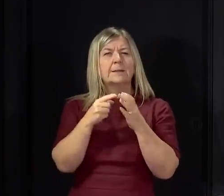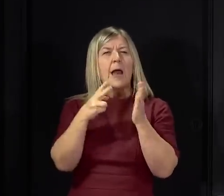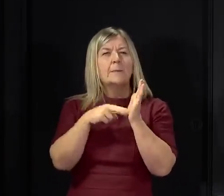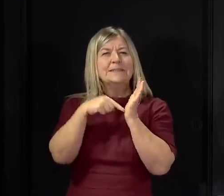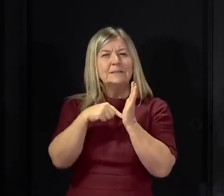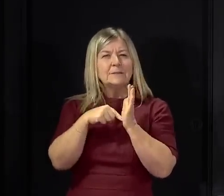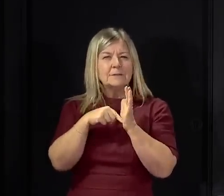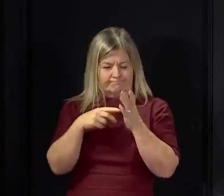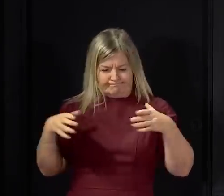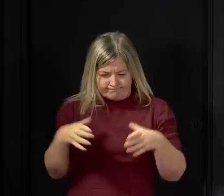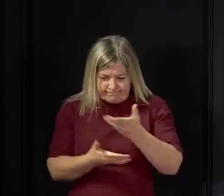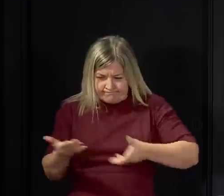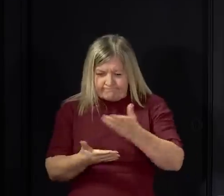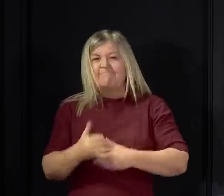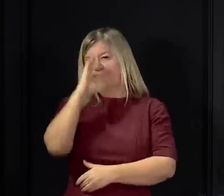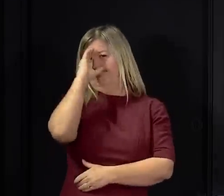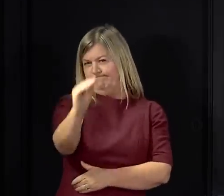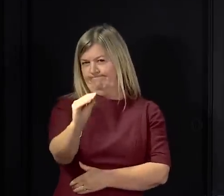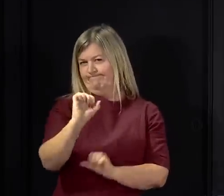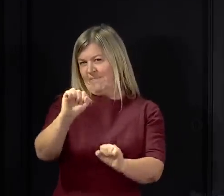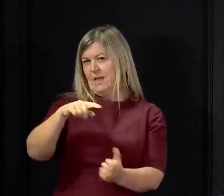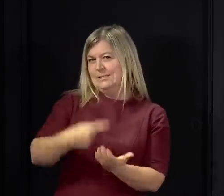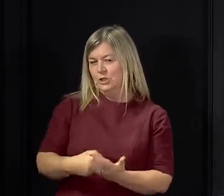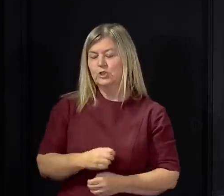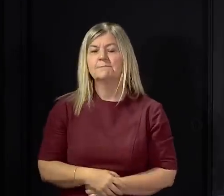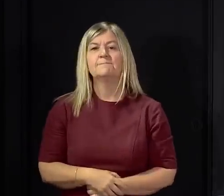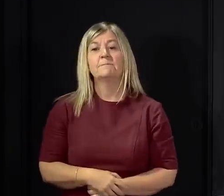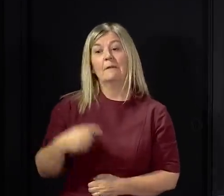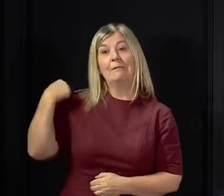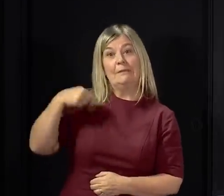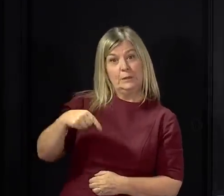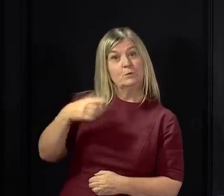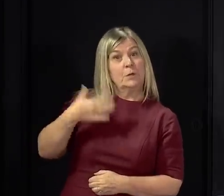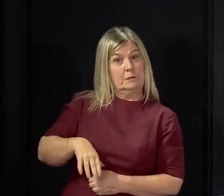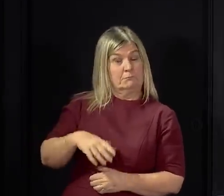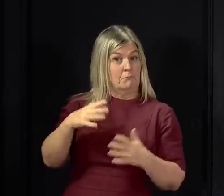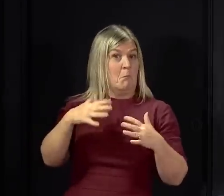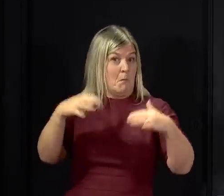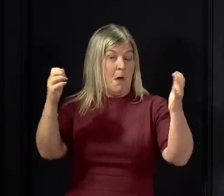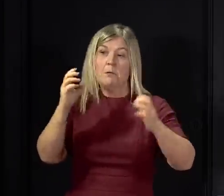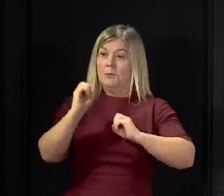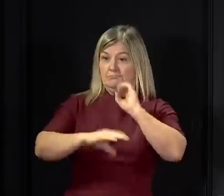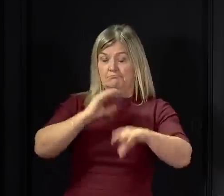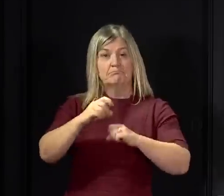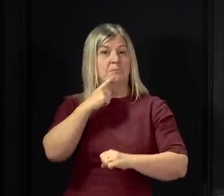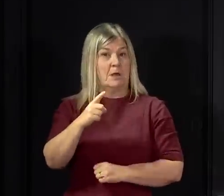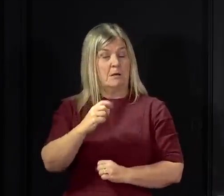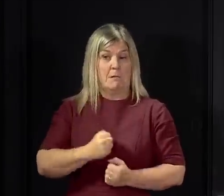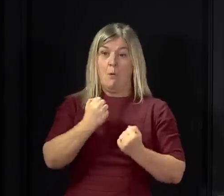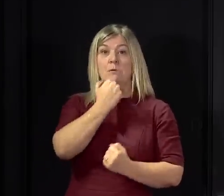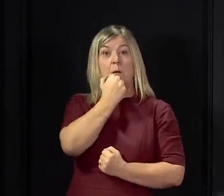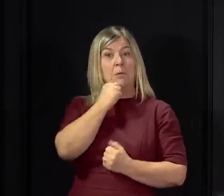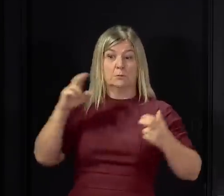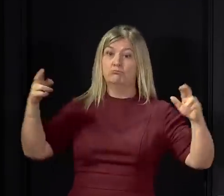as I set out in Parliament earlier this week, COVID cases in Scotland had been falling in recent weeks as a result of the tough